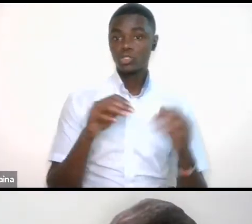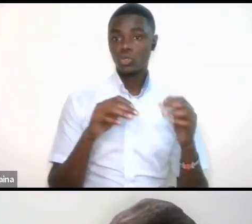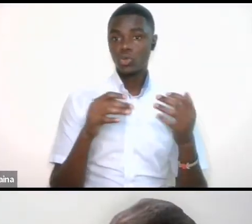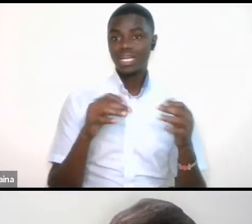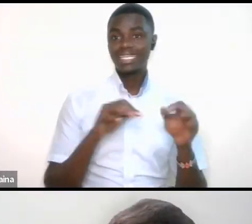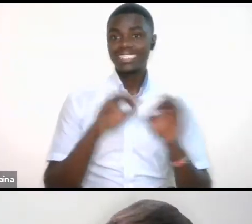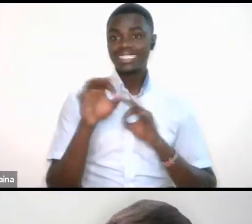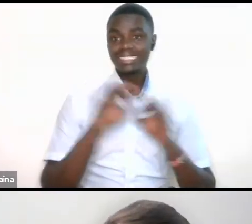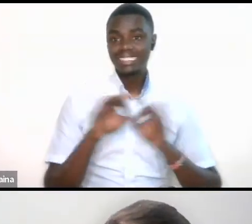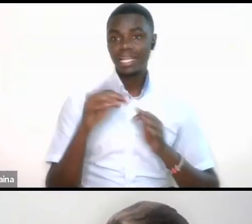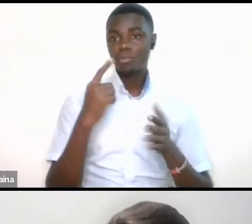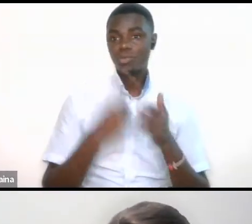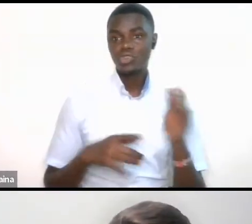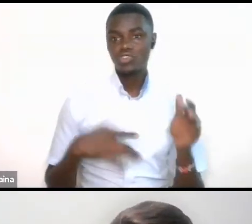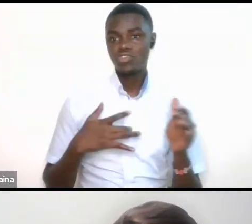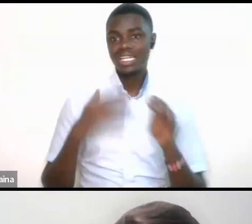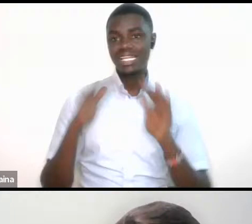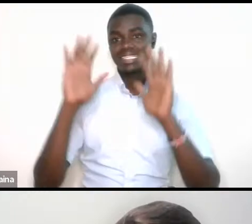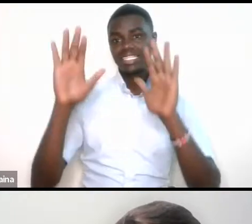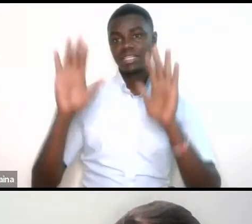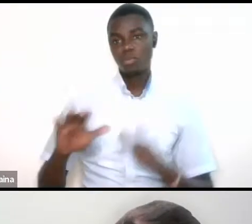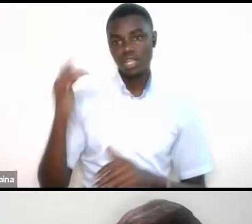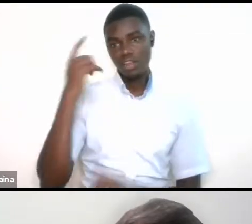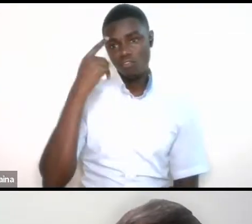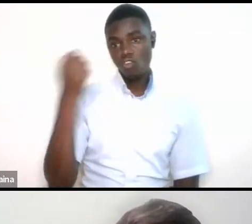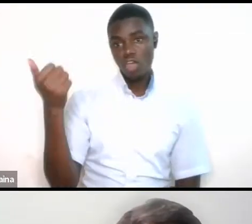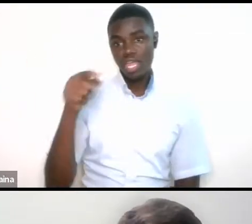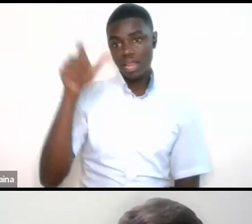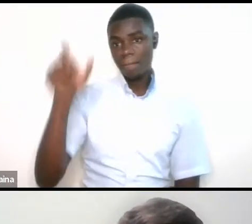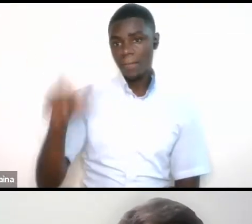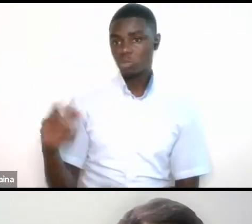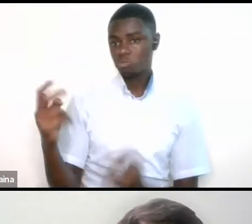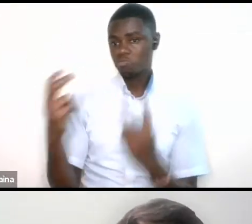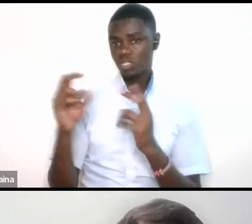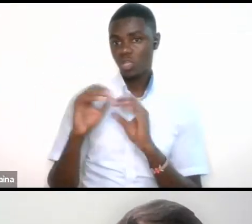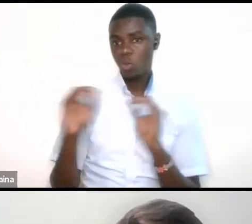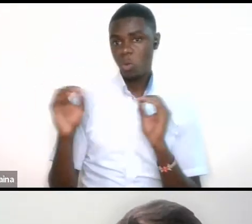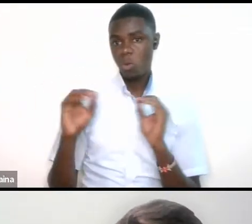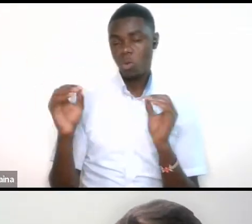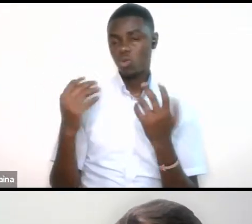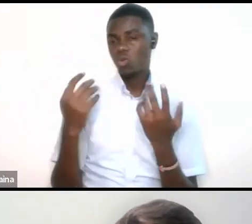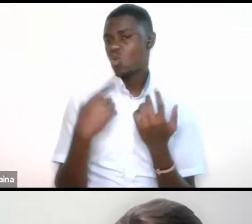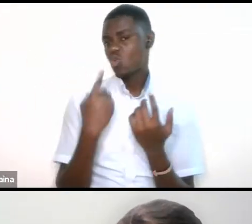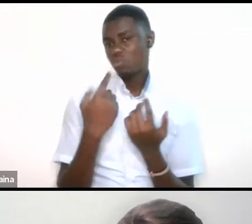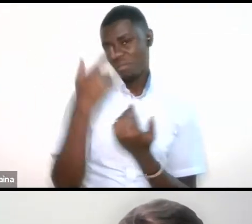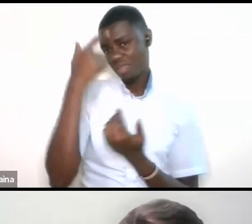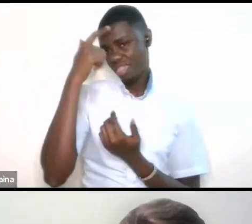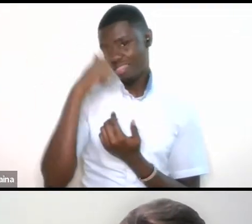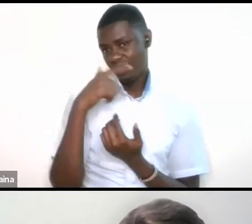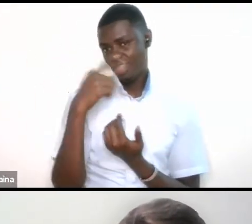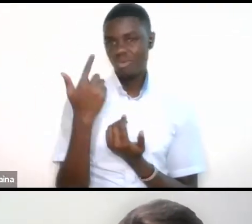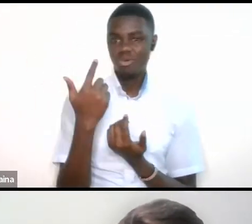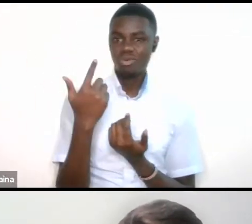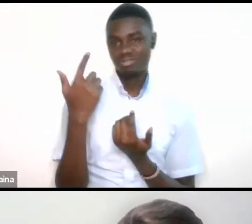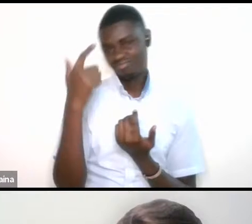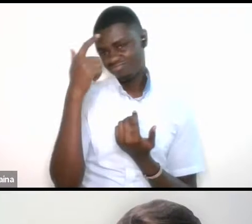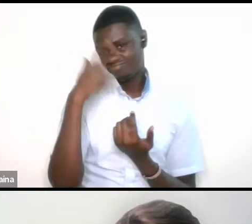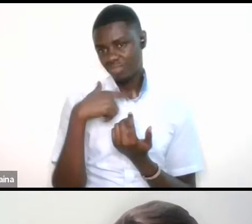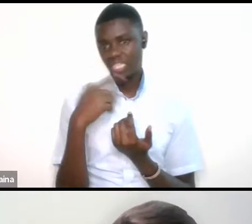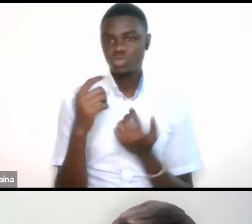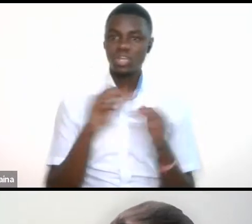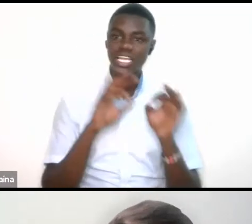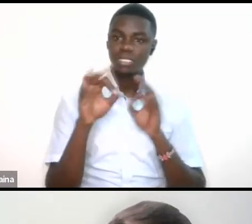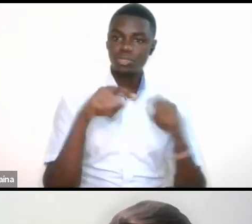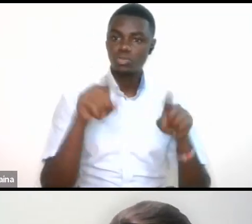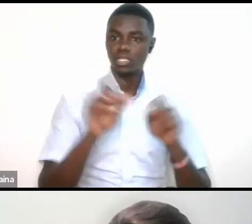important for anybody who perhaps can't see the webinar to have a perspective of who you are. Yeah.